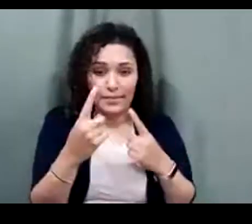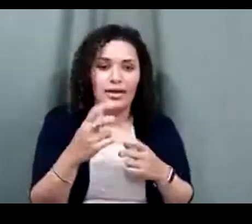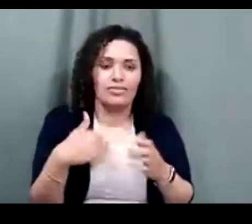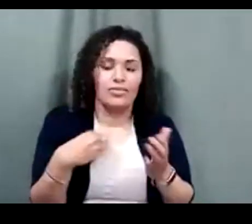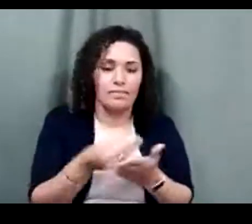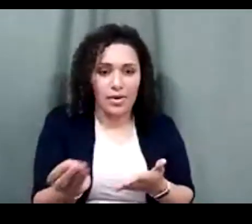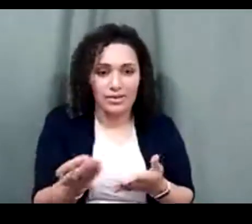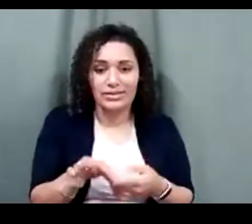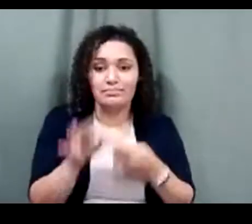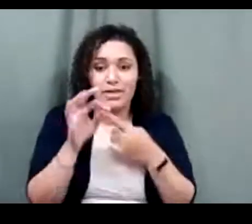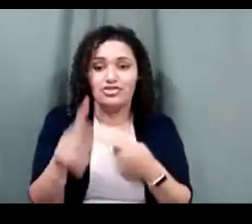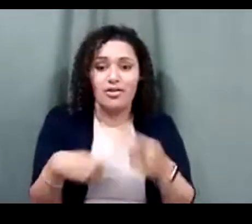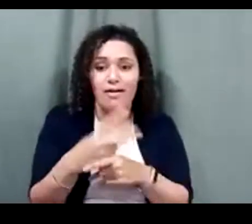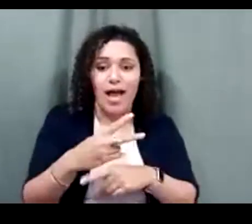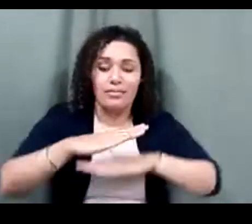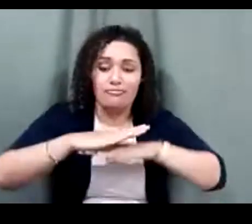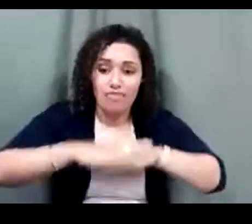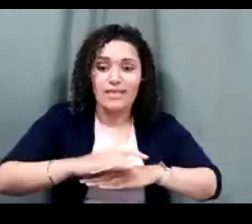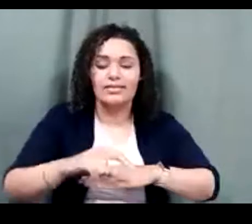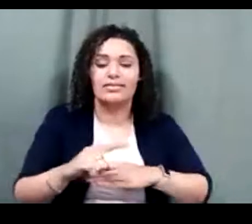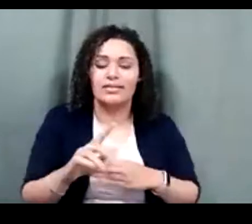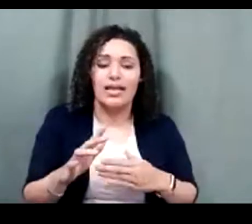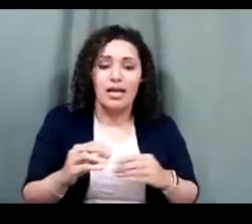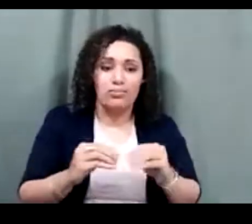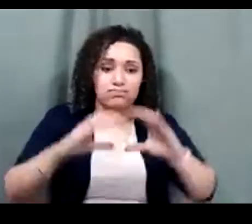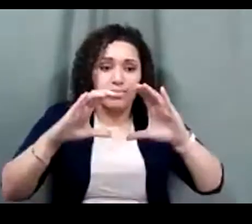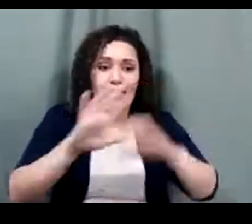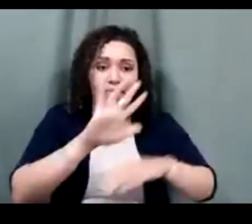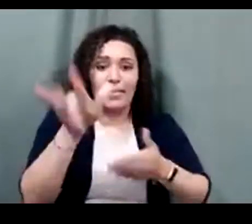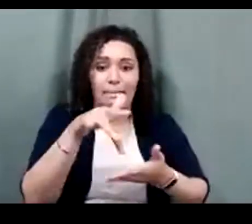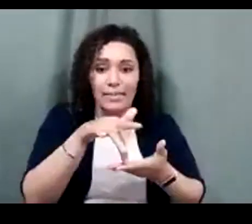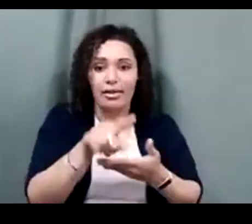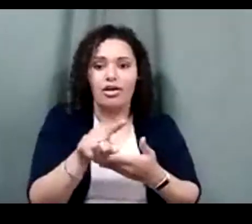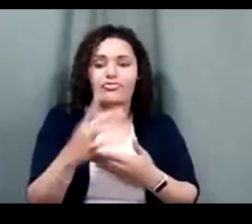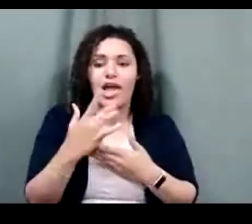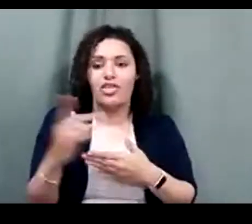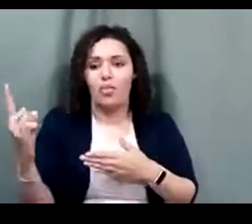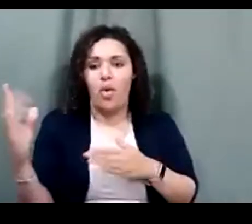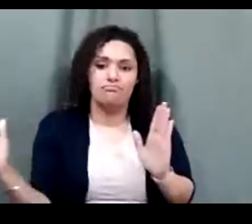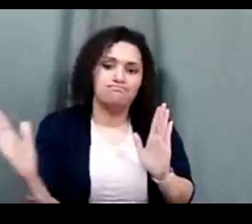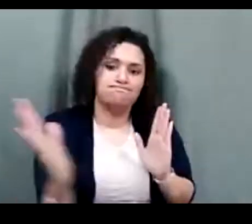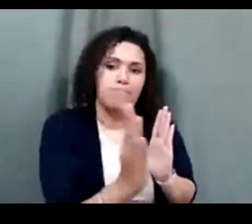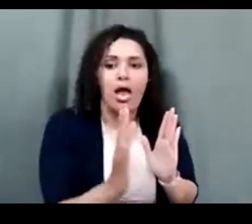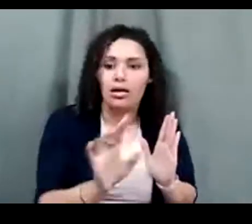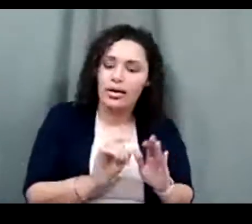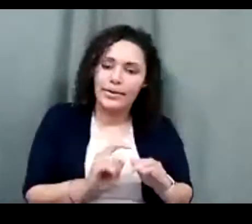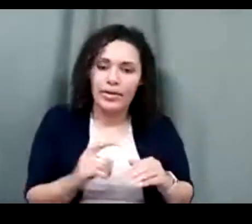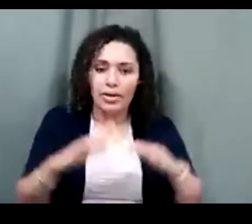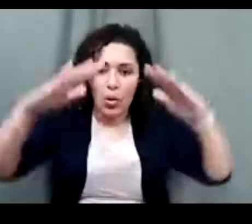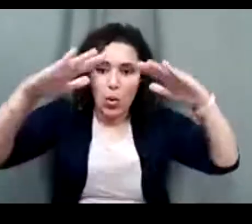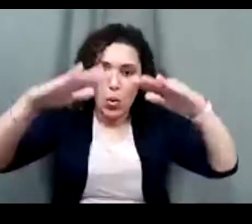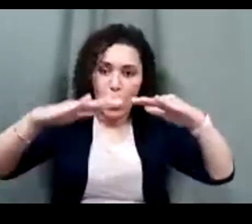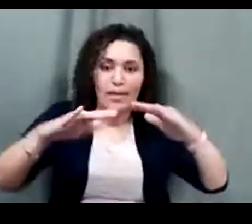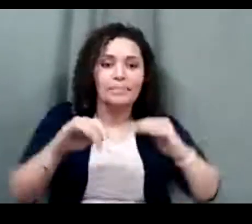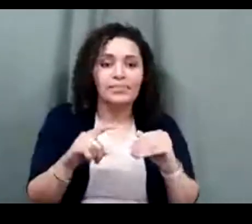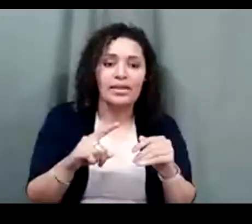press which inflates from the middle instead of from one side, that we think gives us we can press more gently and